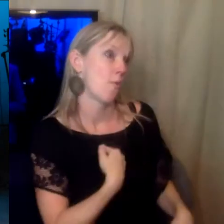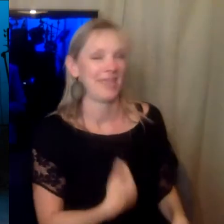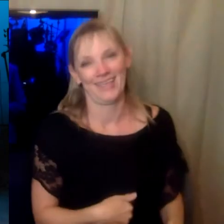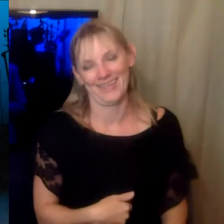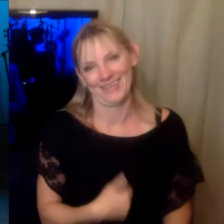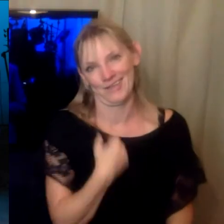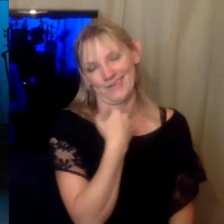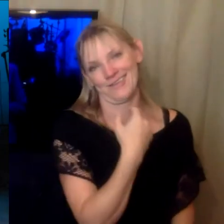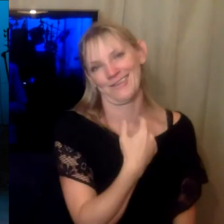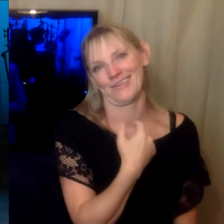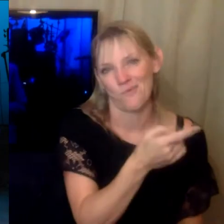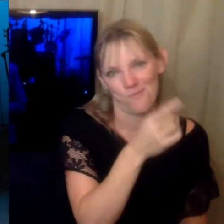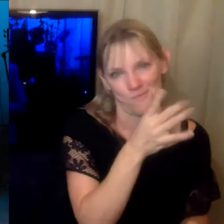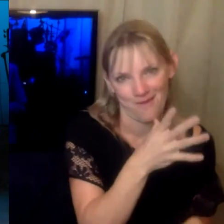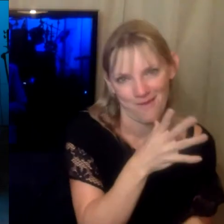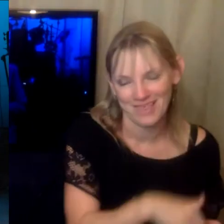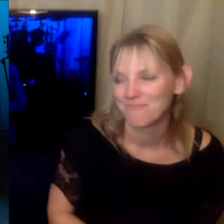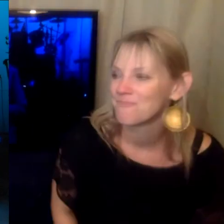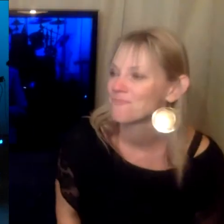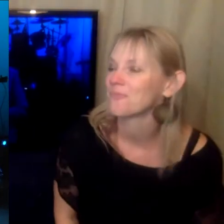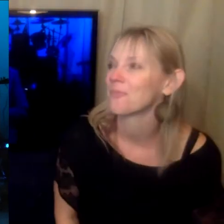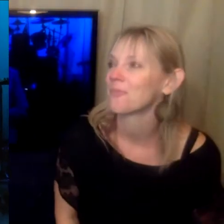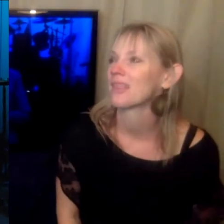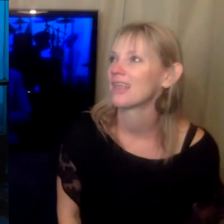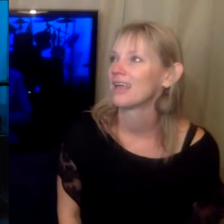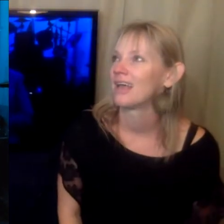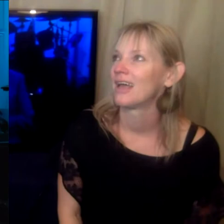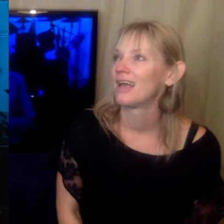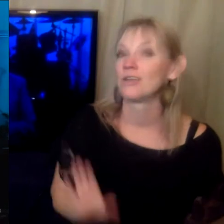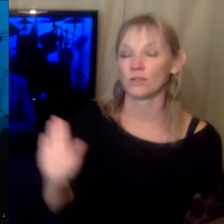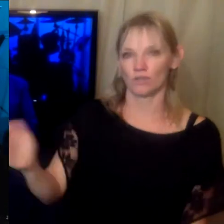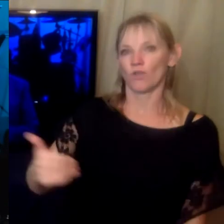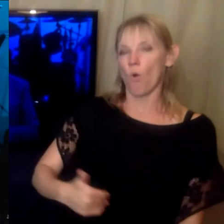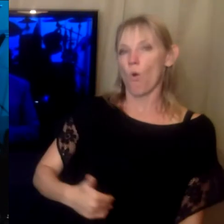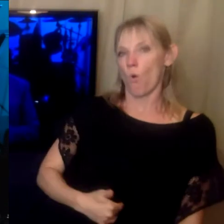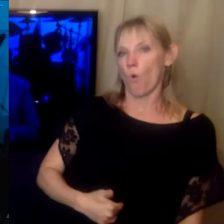He touched her soul. Whose soul might you touch?